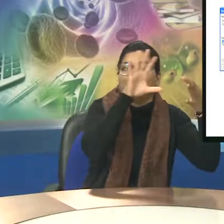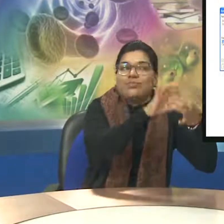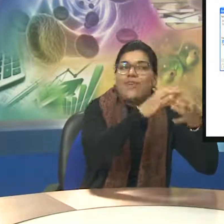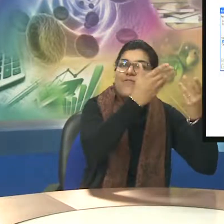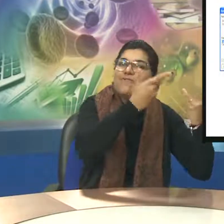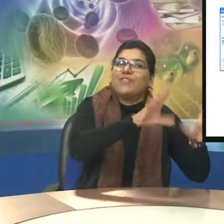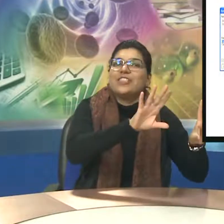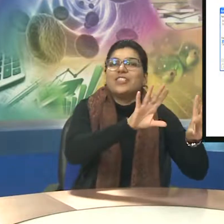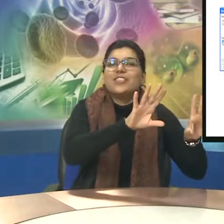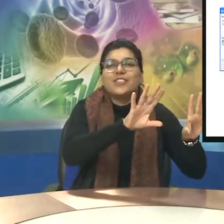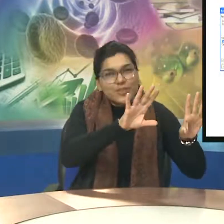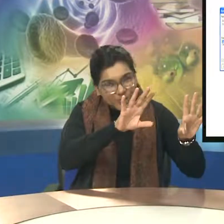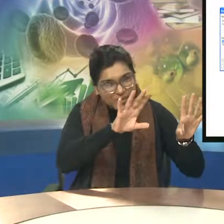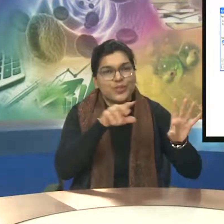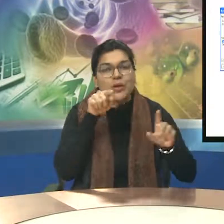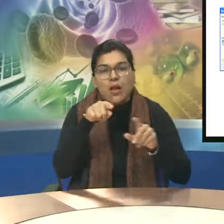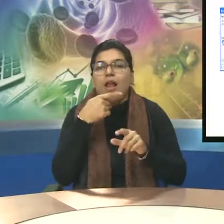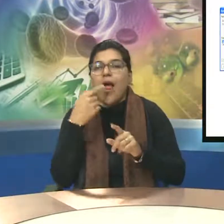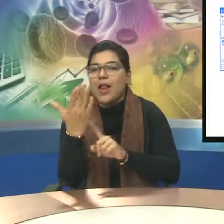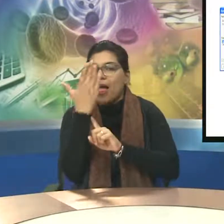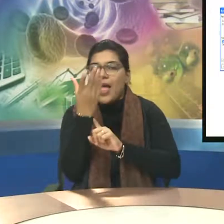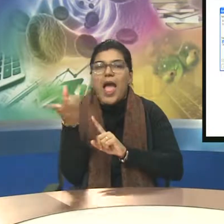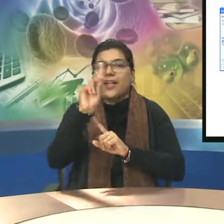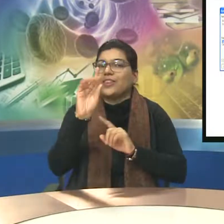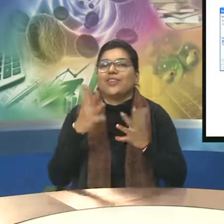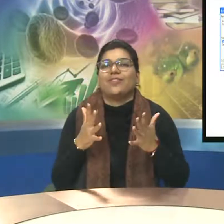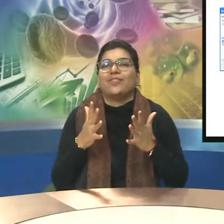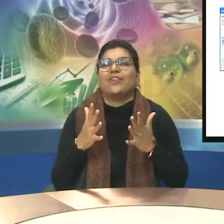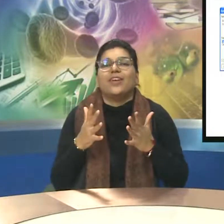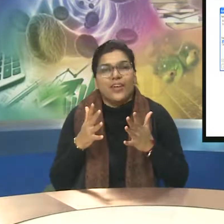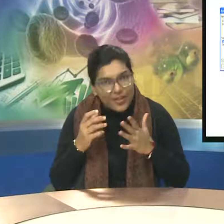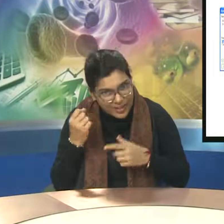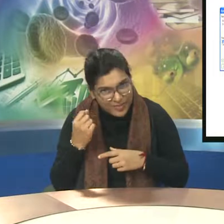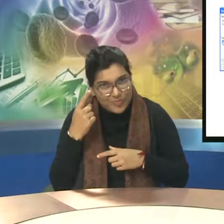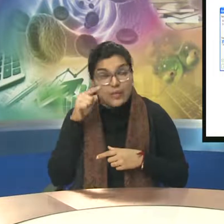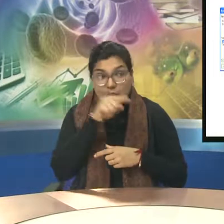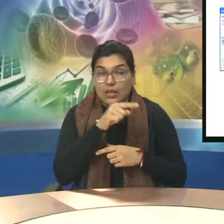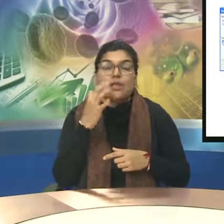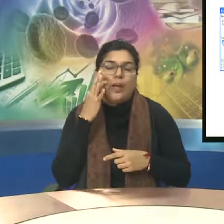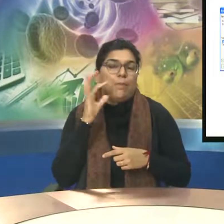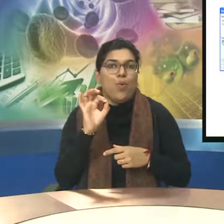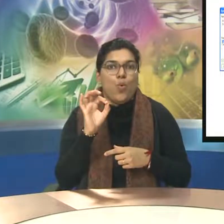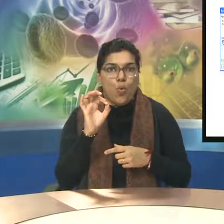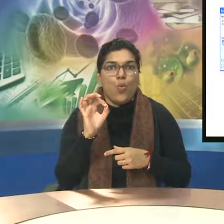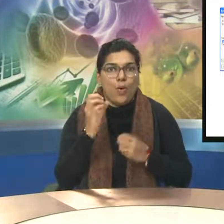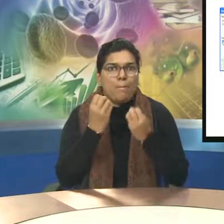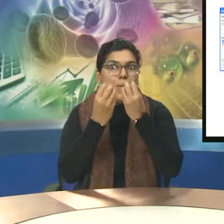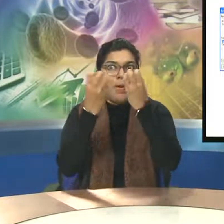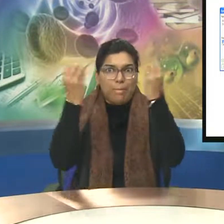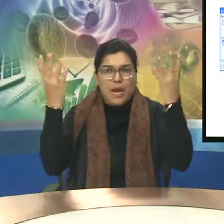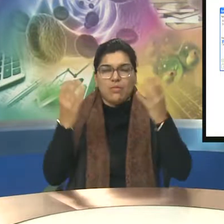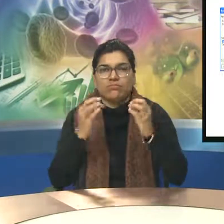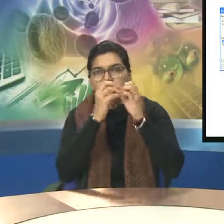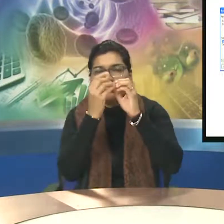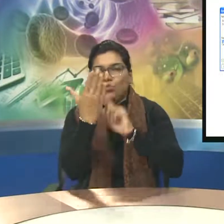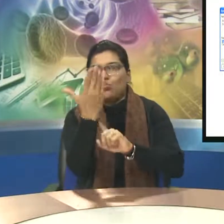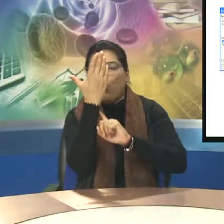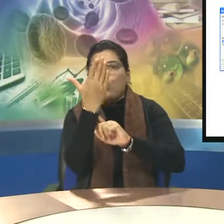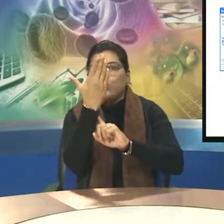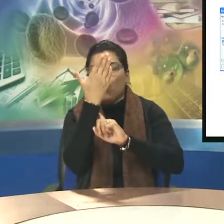You can add the word in the dictionary so it can easily appear in the dictionary